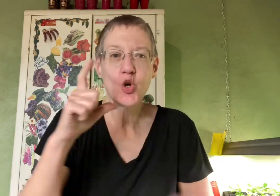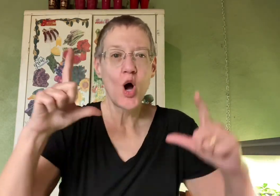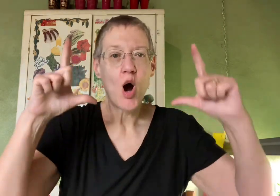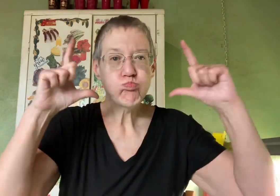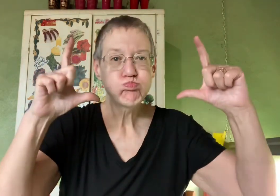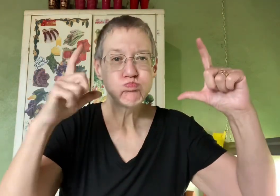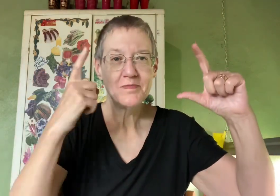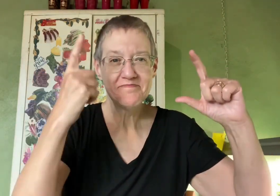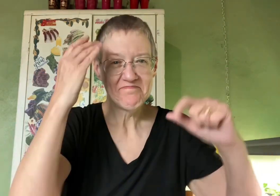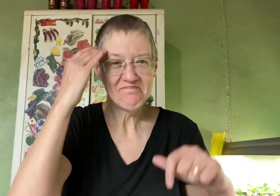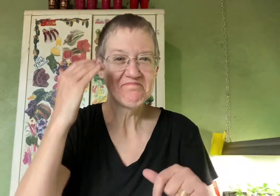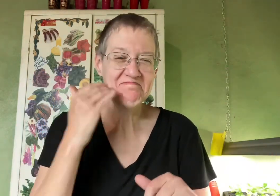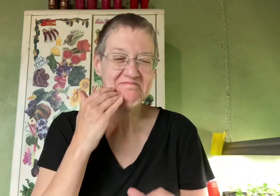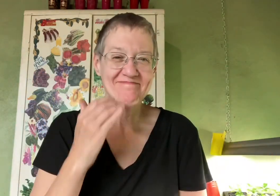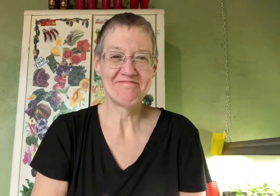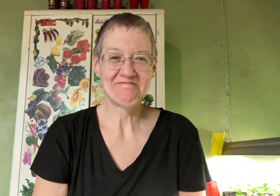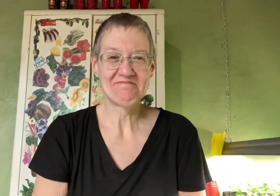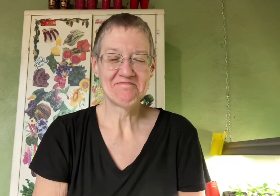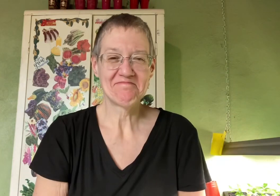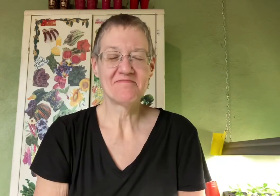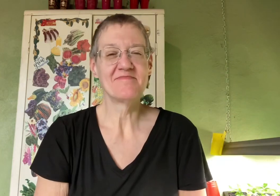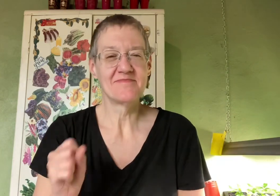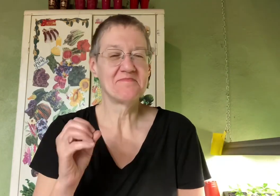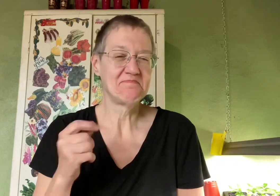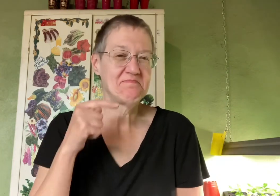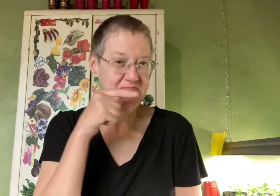they won't make that big head the next year.